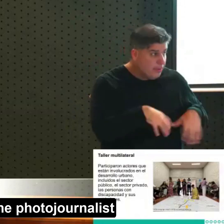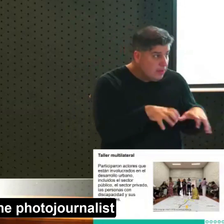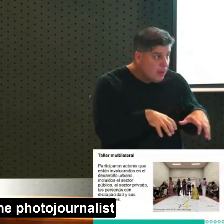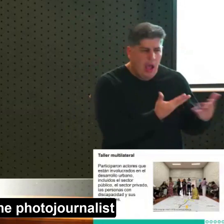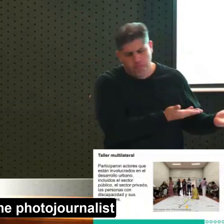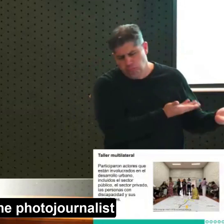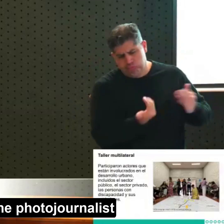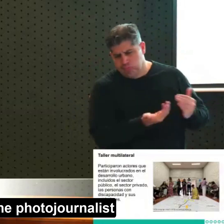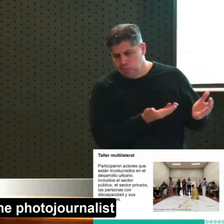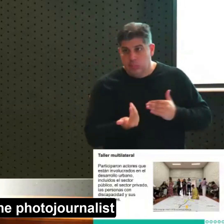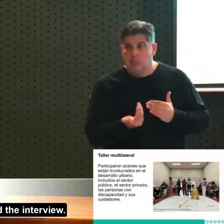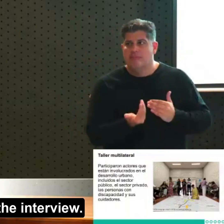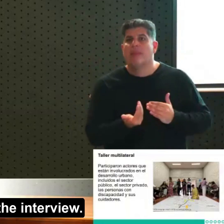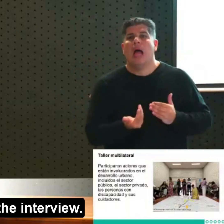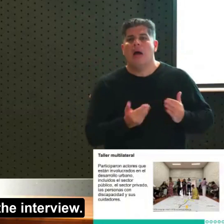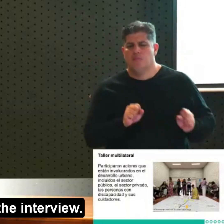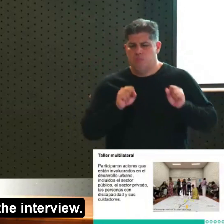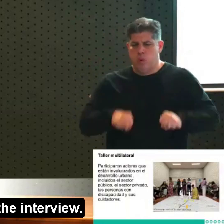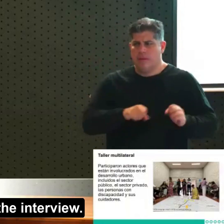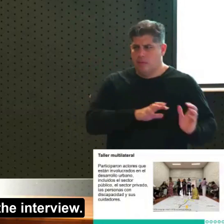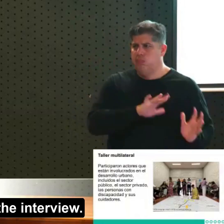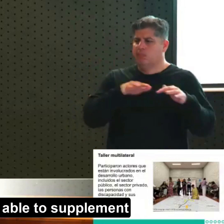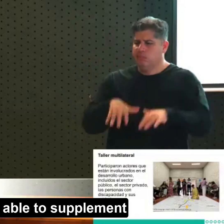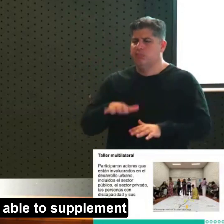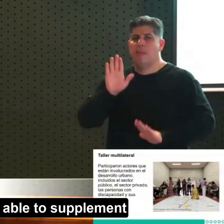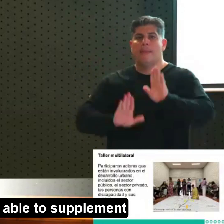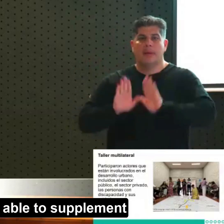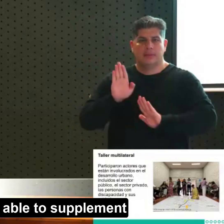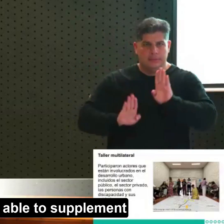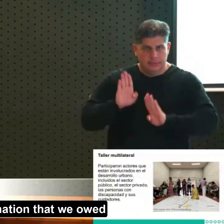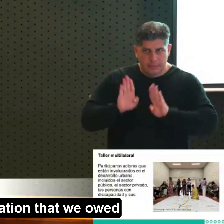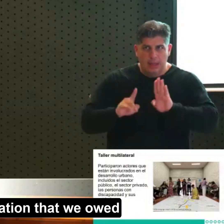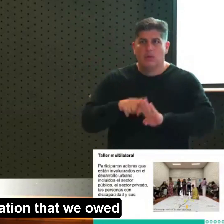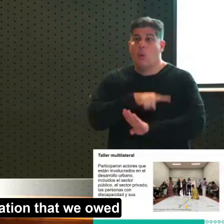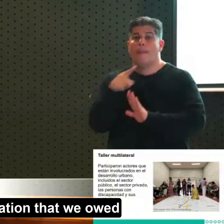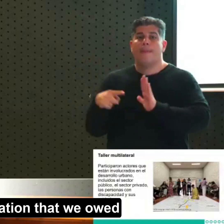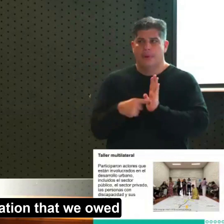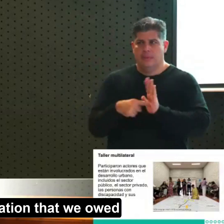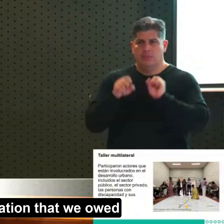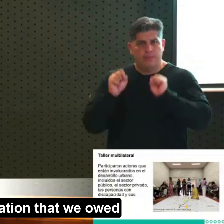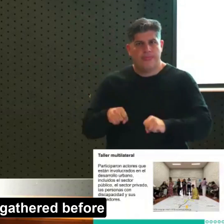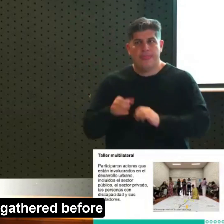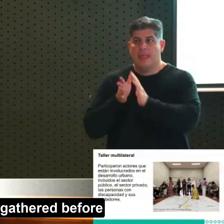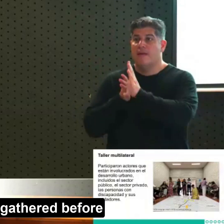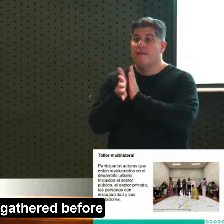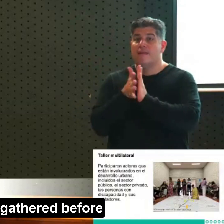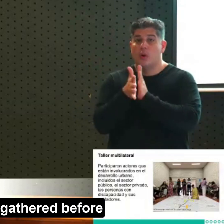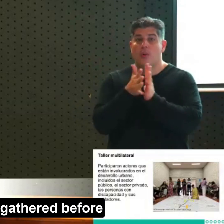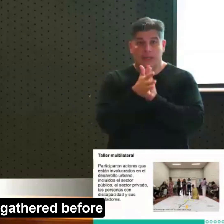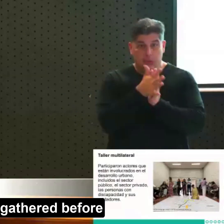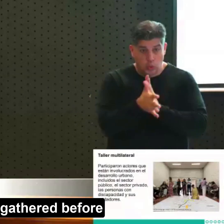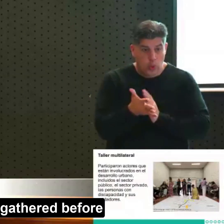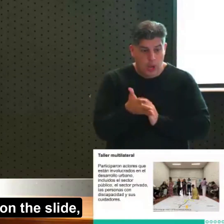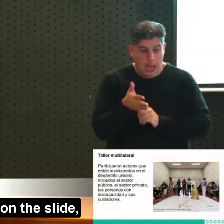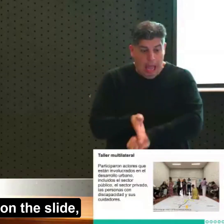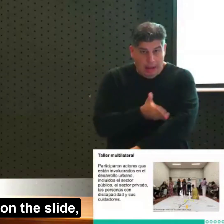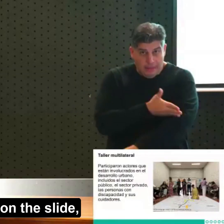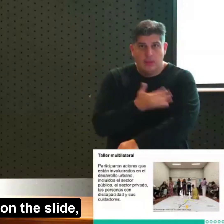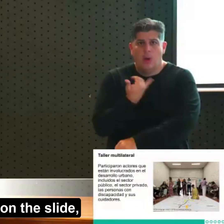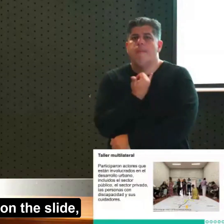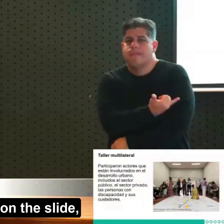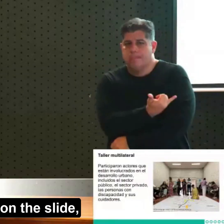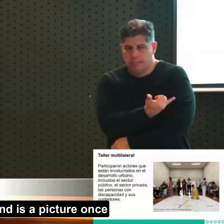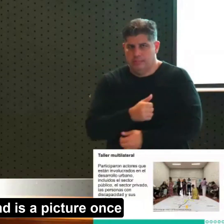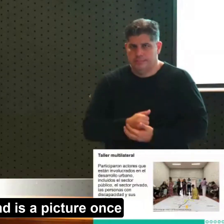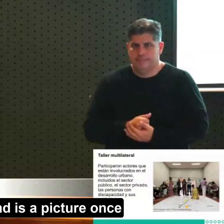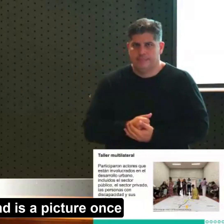activities, such as the photo journals and the interviews. So we were able to supplement the information that we had already gathered before. And